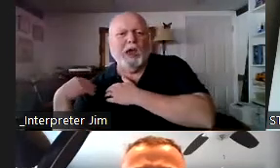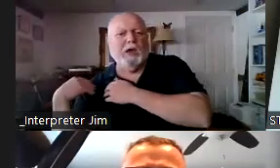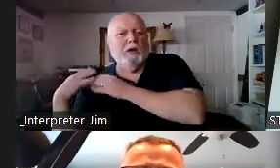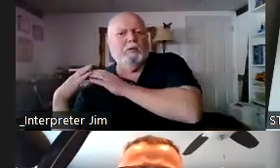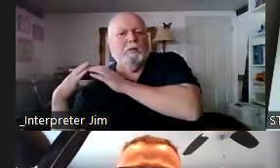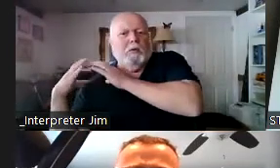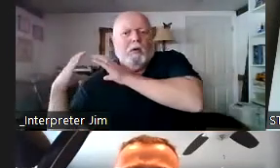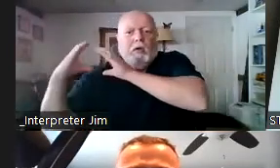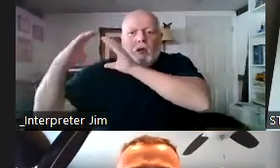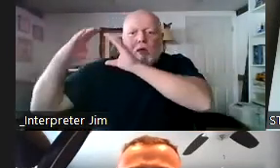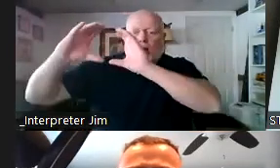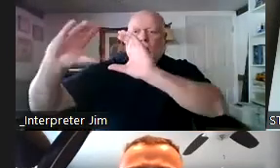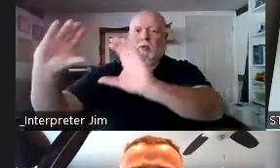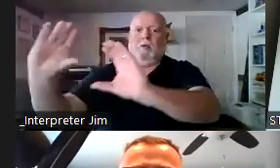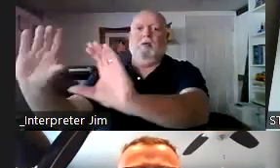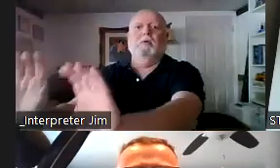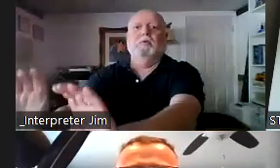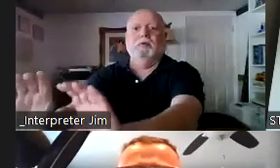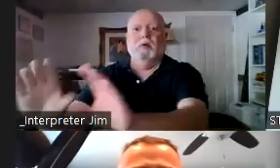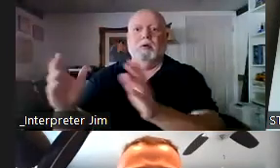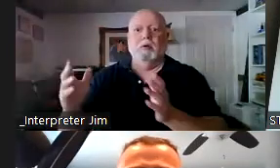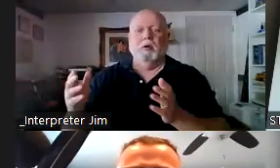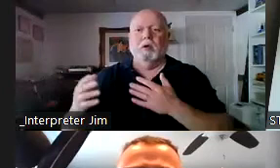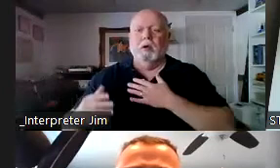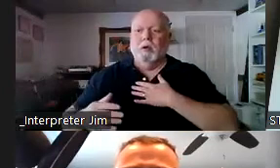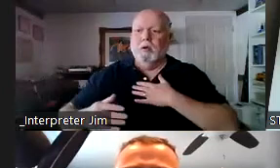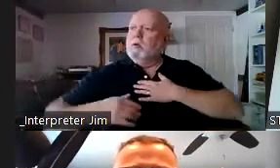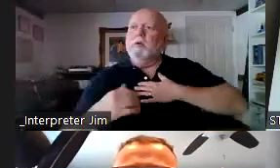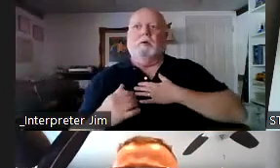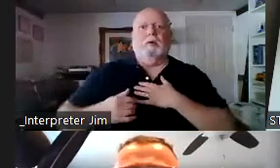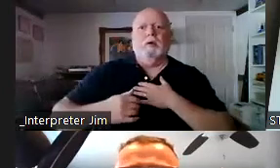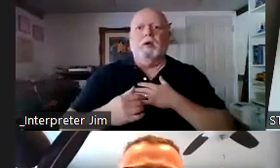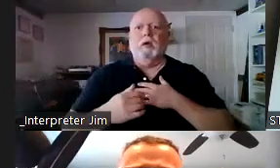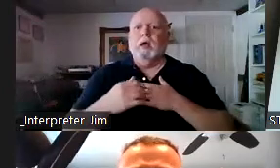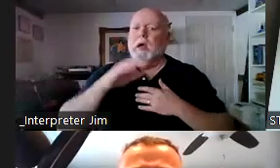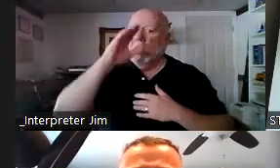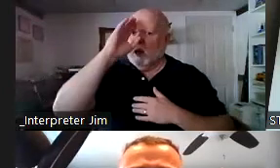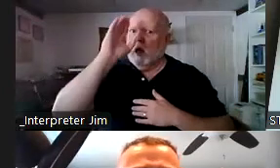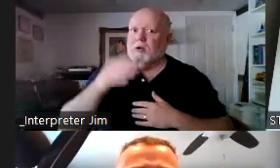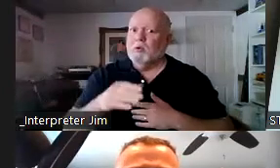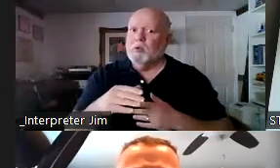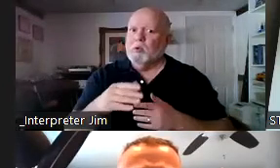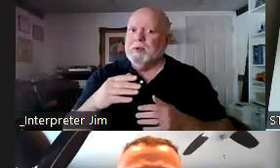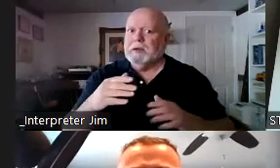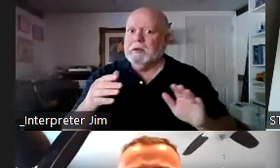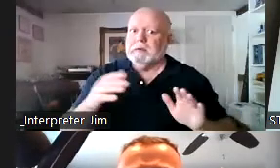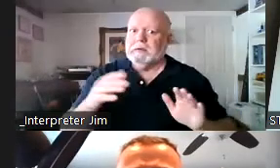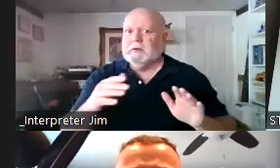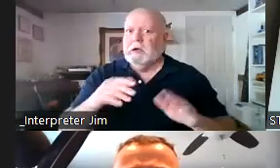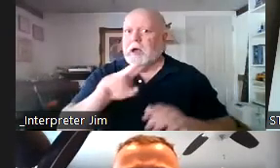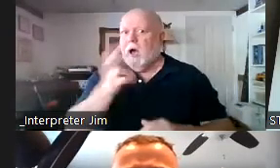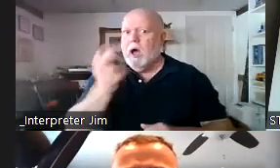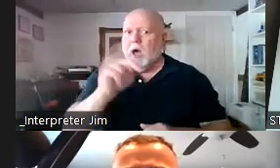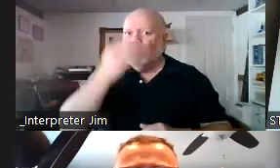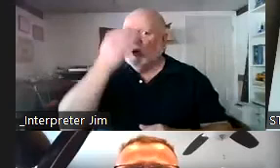to my wife and my family about everything that I'd done. I knew I was stepping into a dark place. I didn't know what was going to happen. I didn't know if I was going to find all my stuff